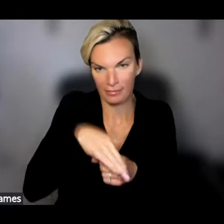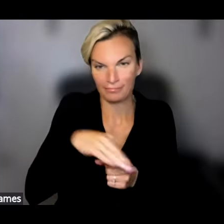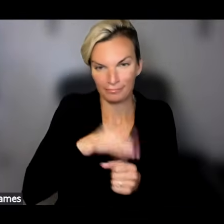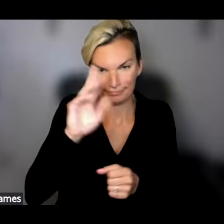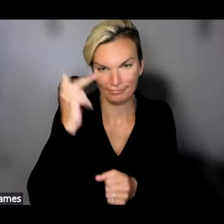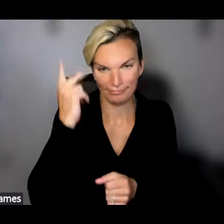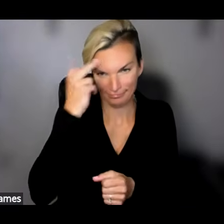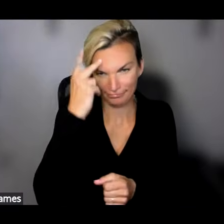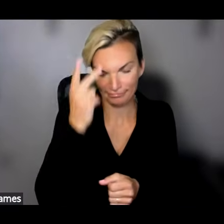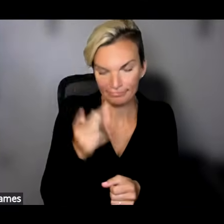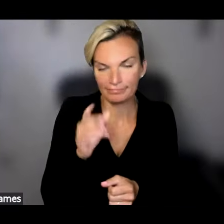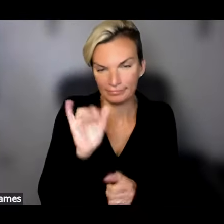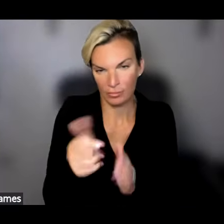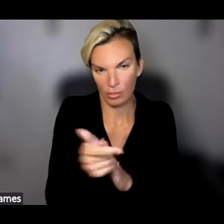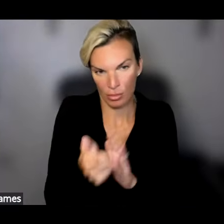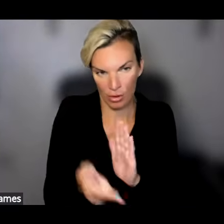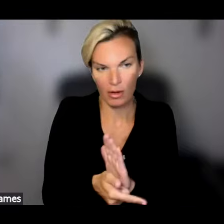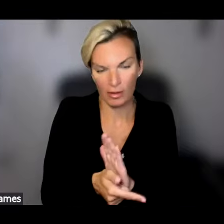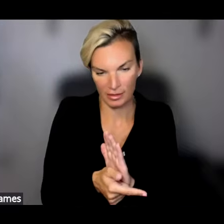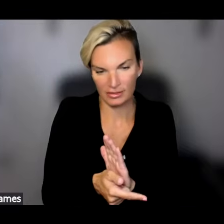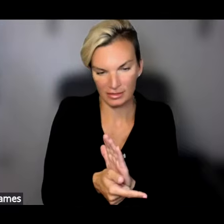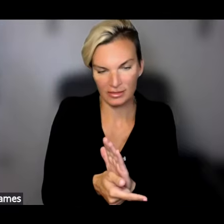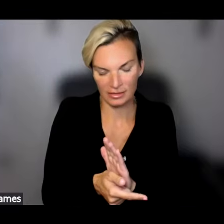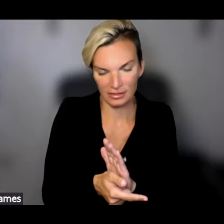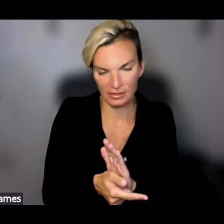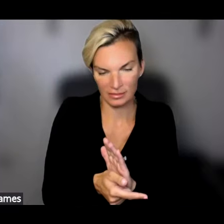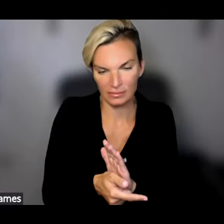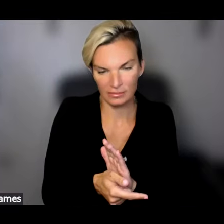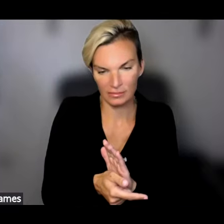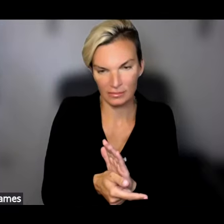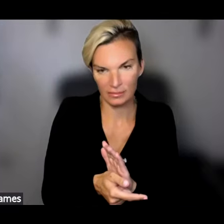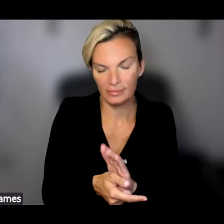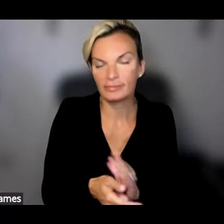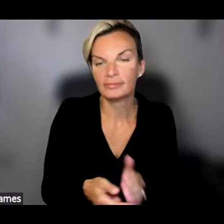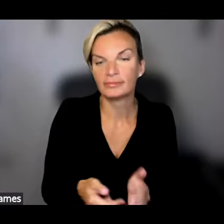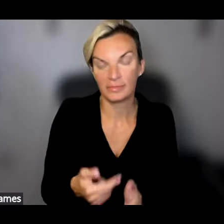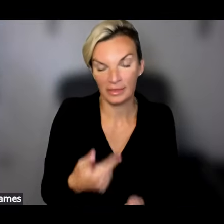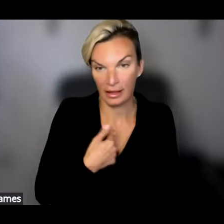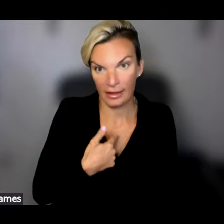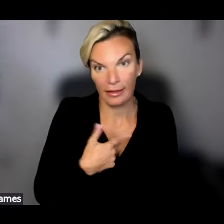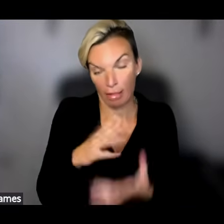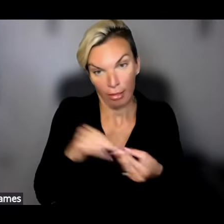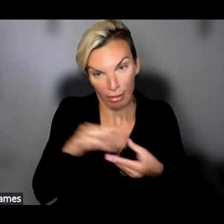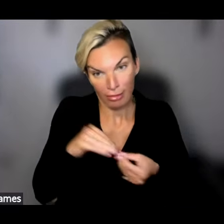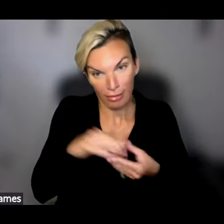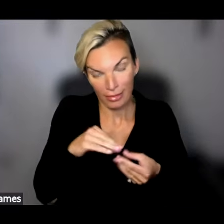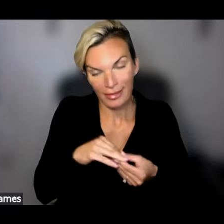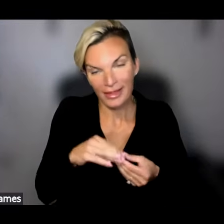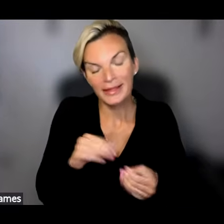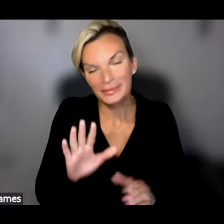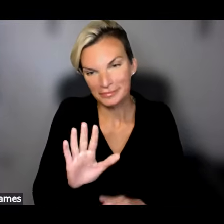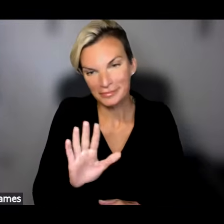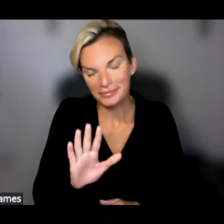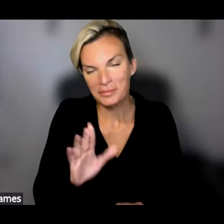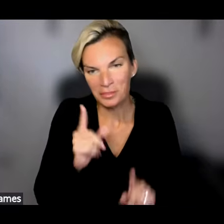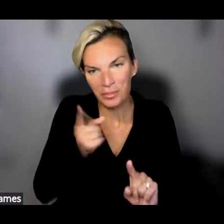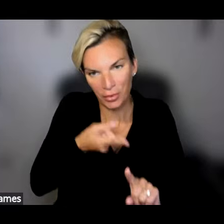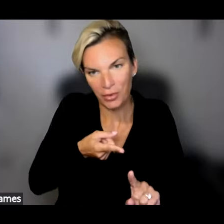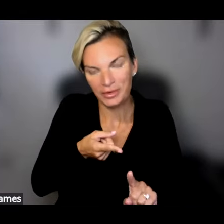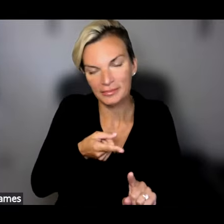the bullet points because they were in the caption. So I think with all that, I think what I just said in terms of making the